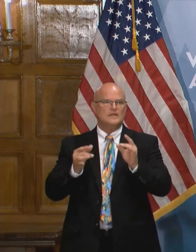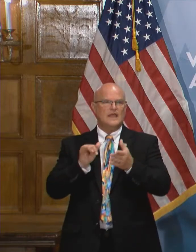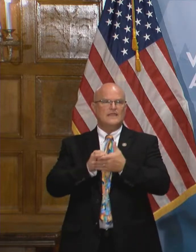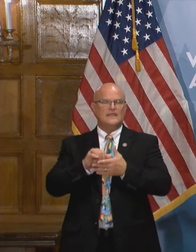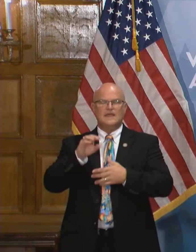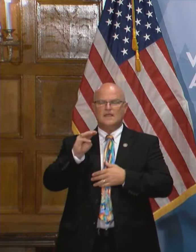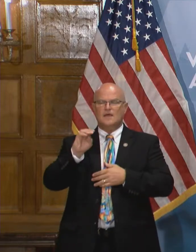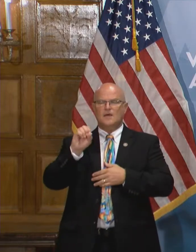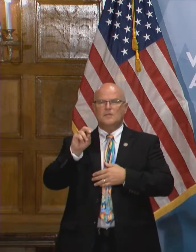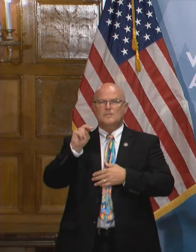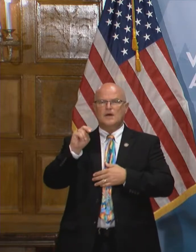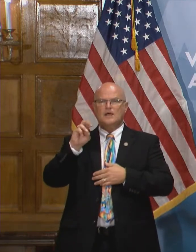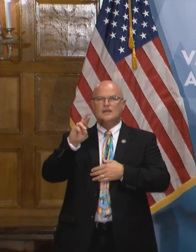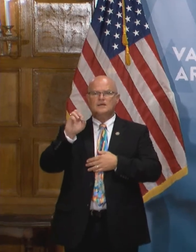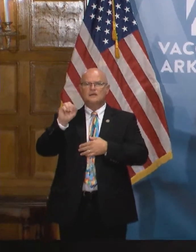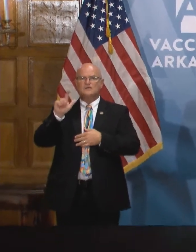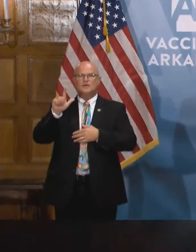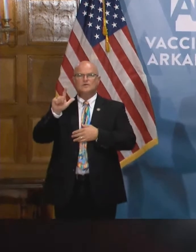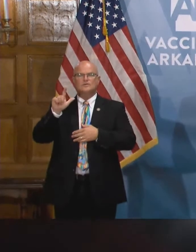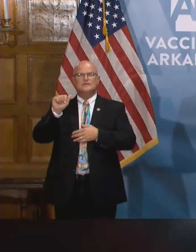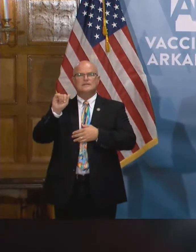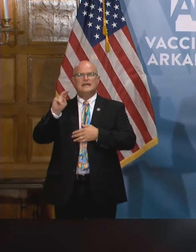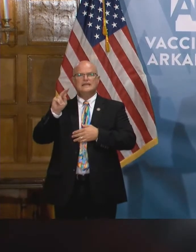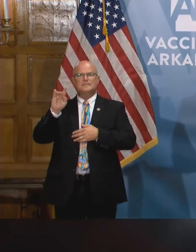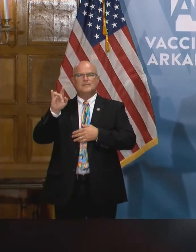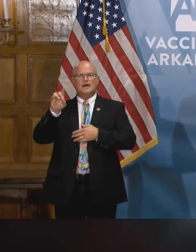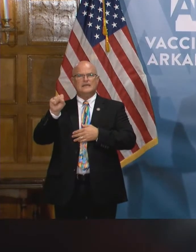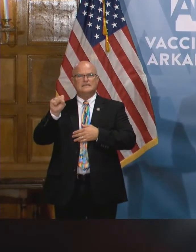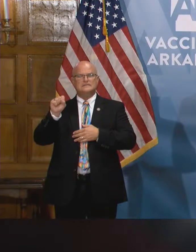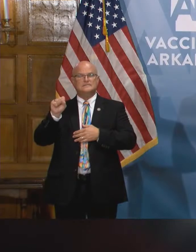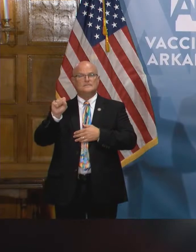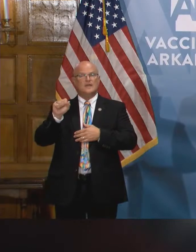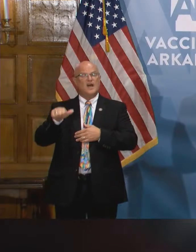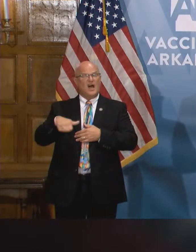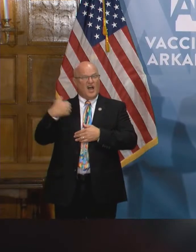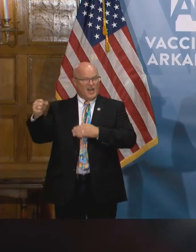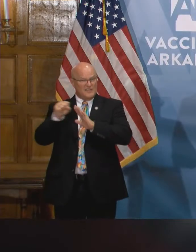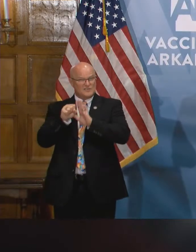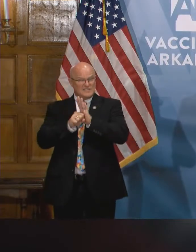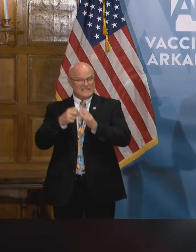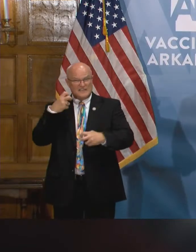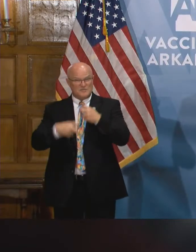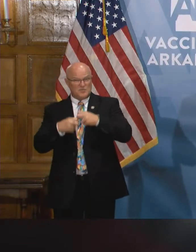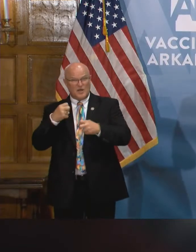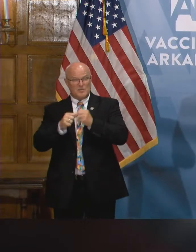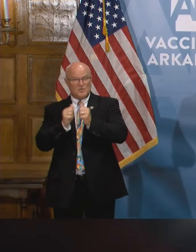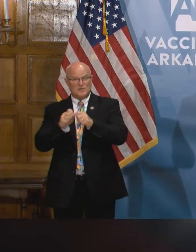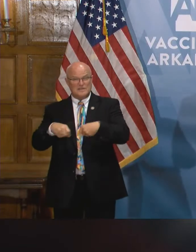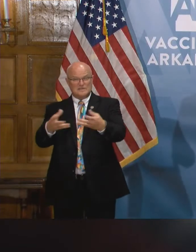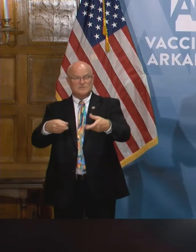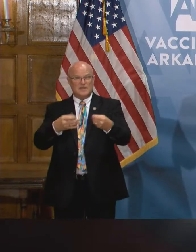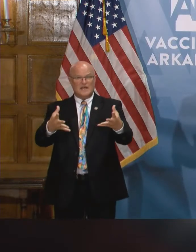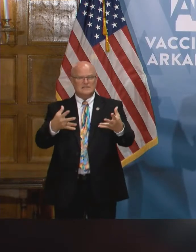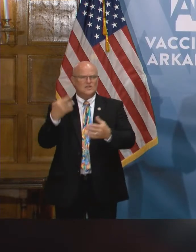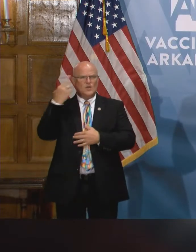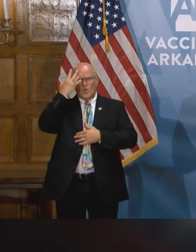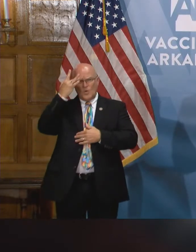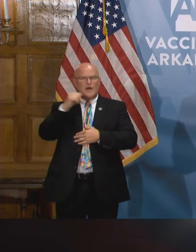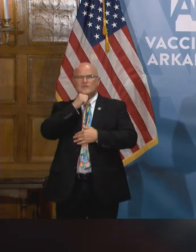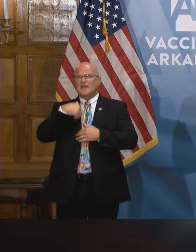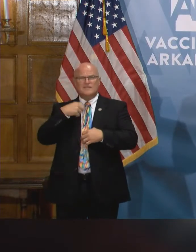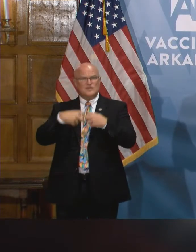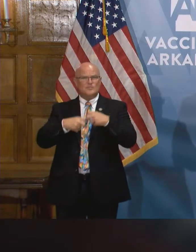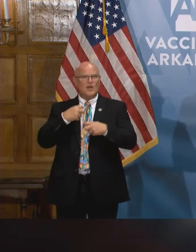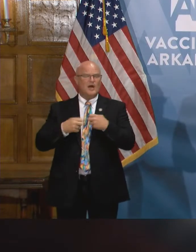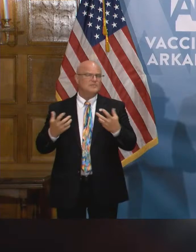Monoclonal antibodies. Seems like maybe some other states are having problems with the supply. Is there a reason that we're not having any